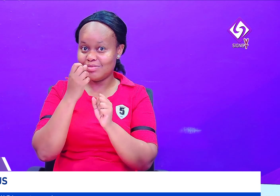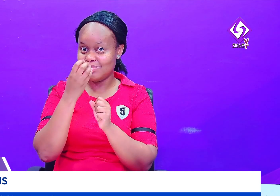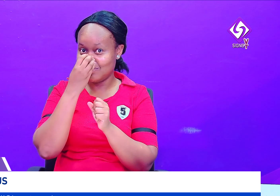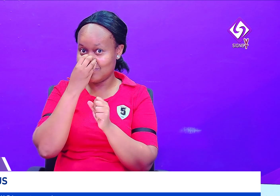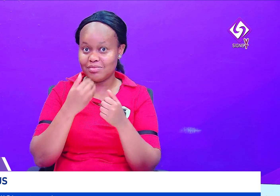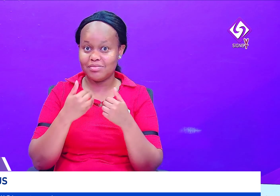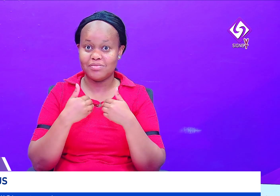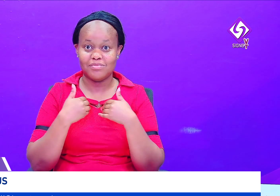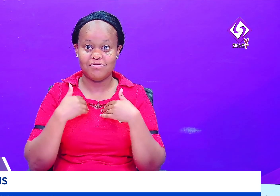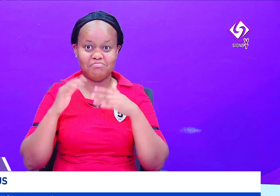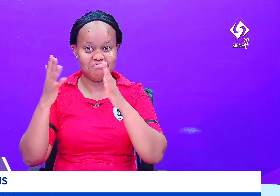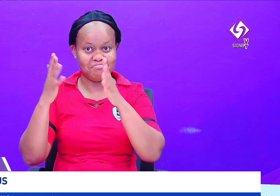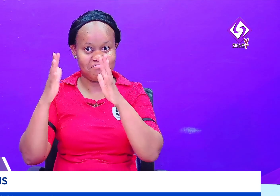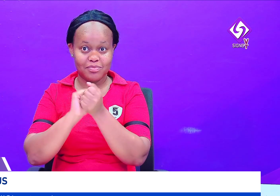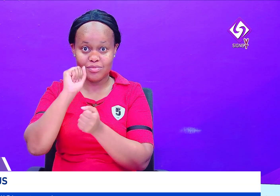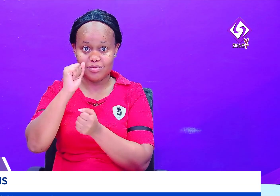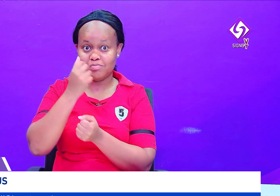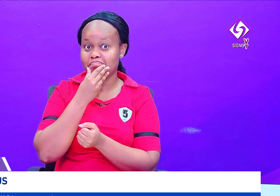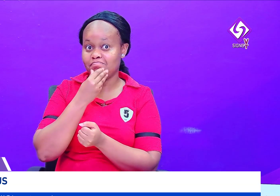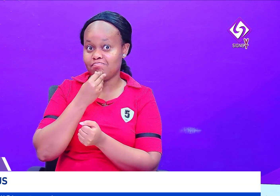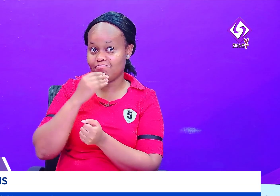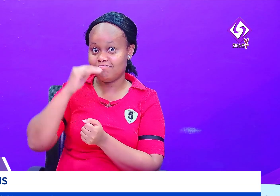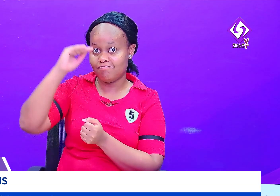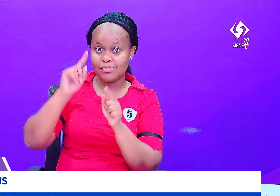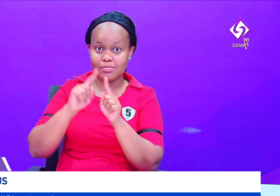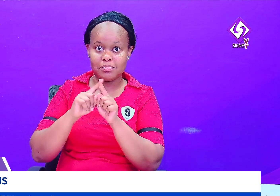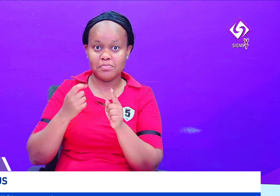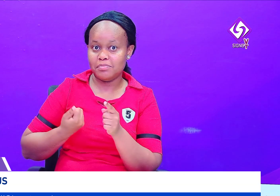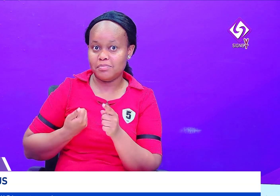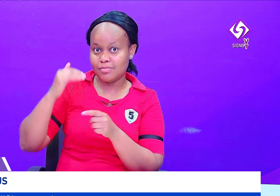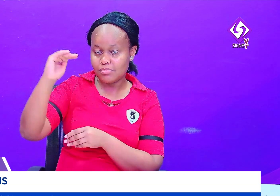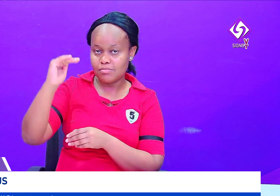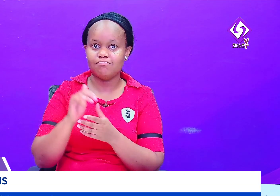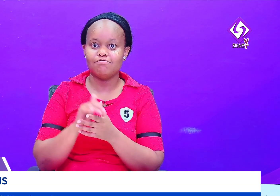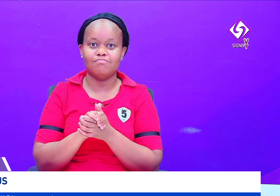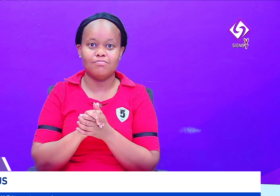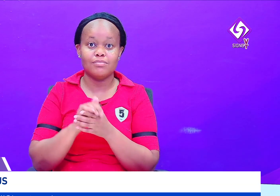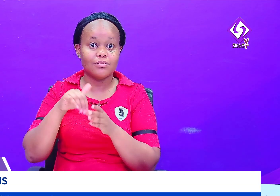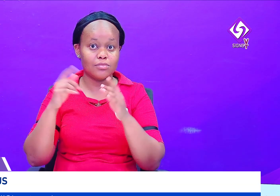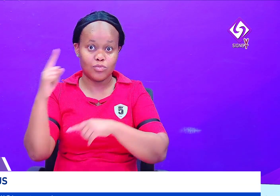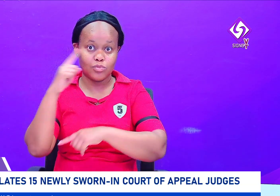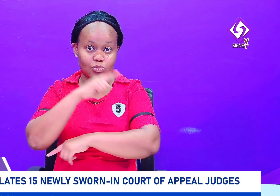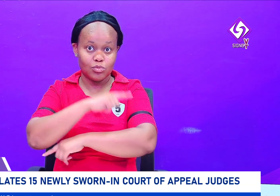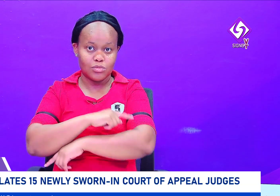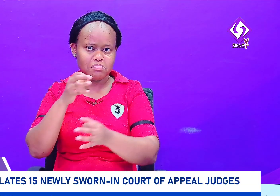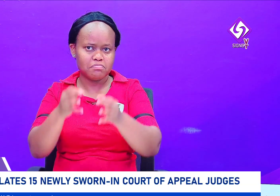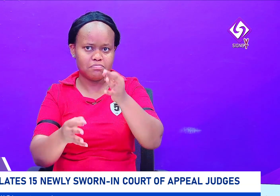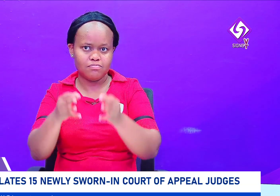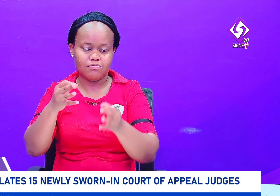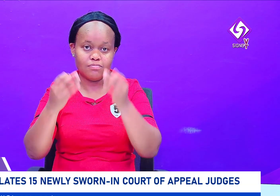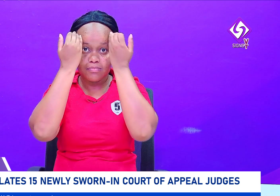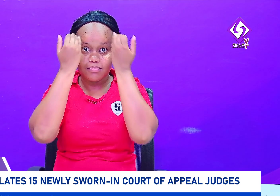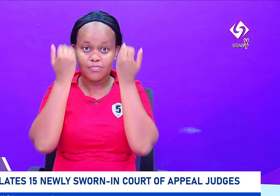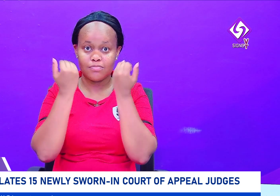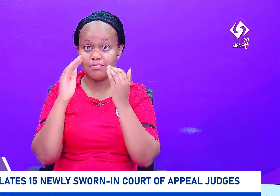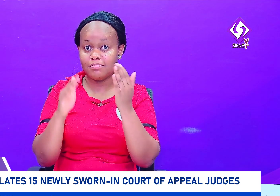updates. President William Ruto has congratulated 15 men and women sworn in today as judges